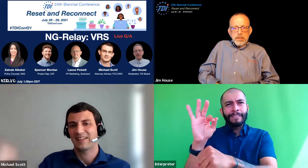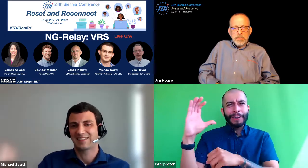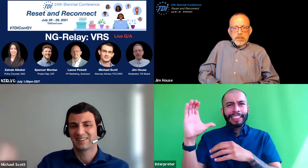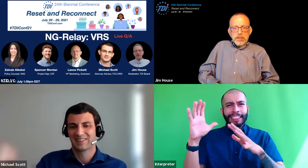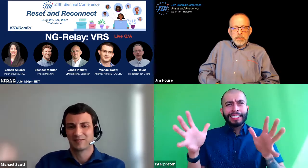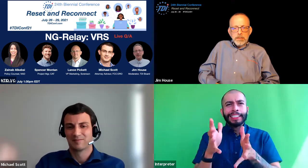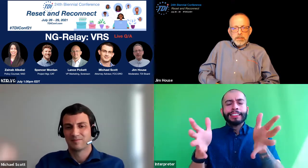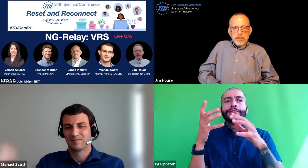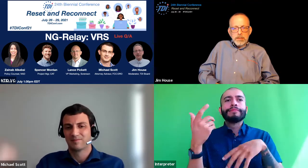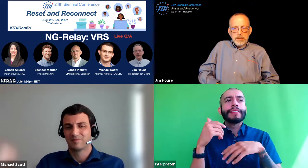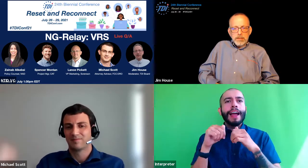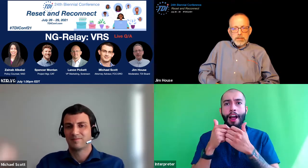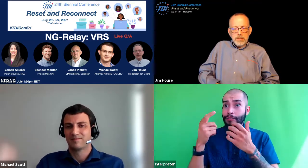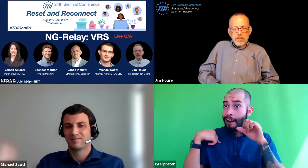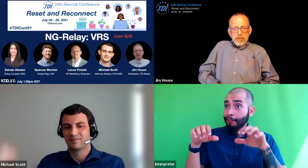Thanks.